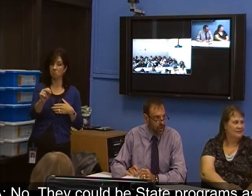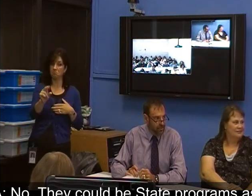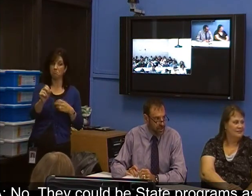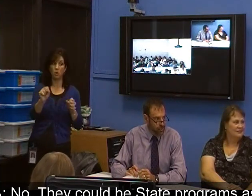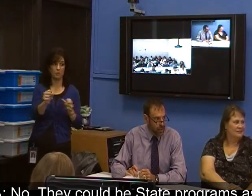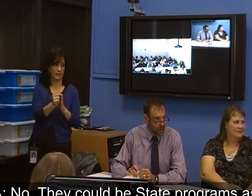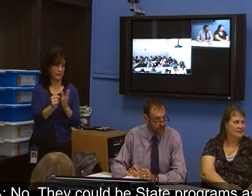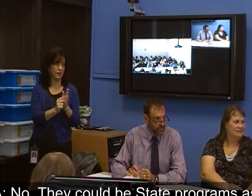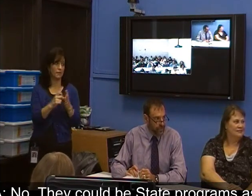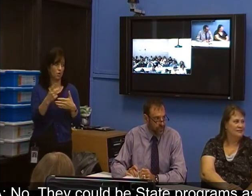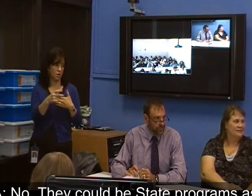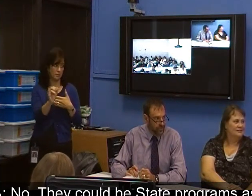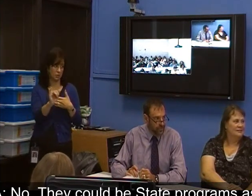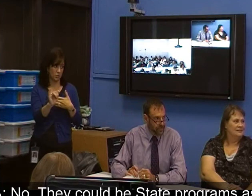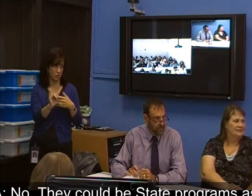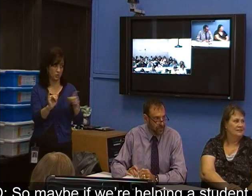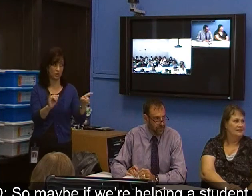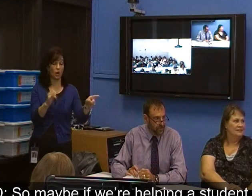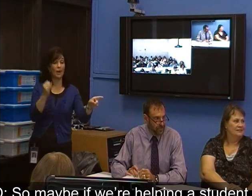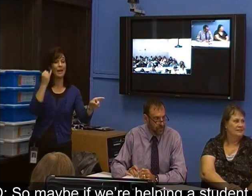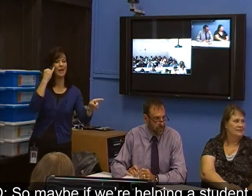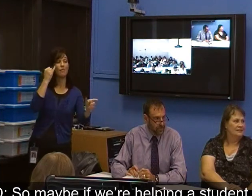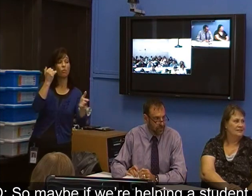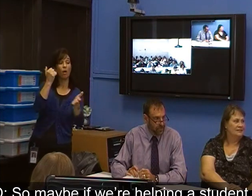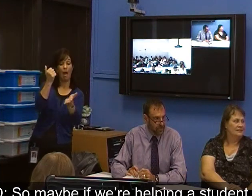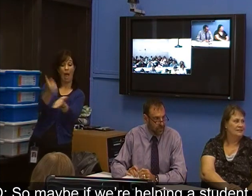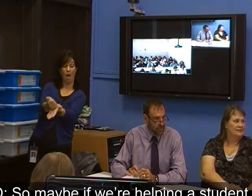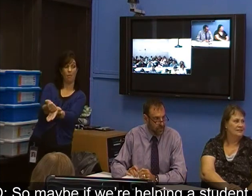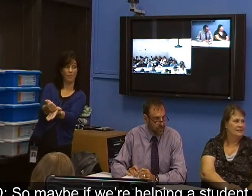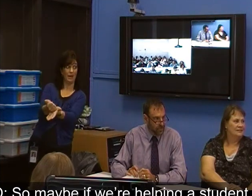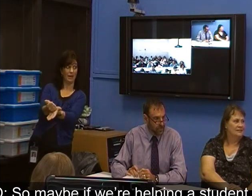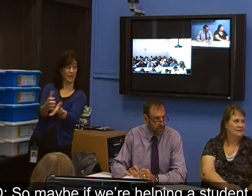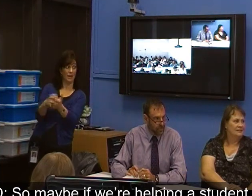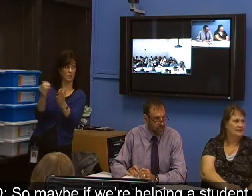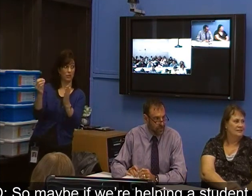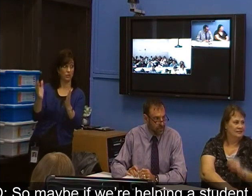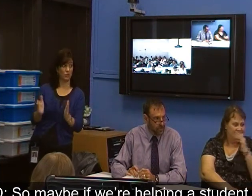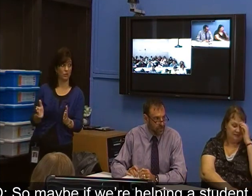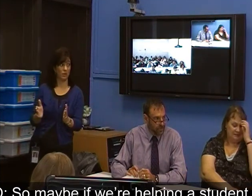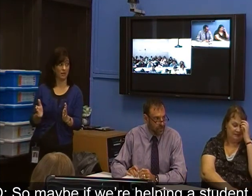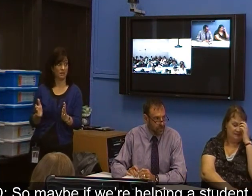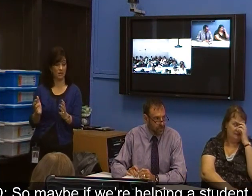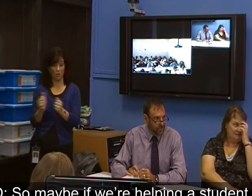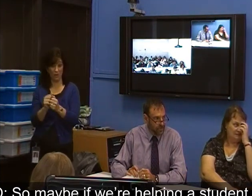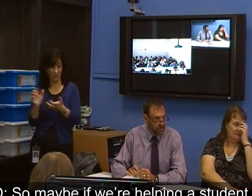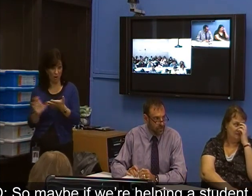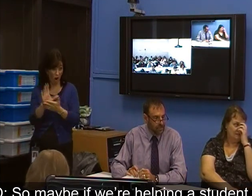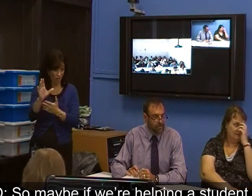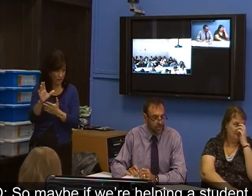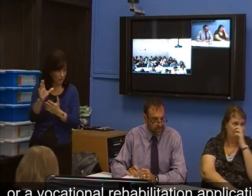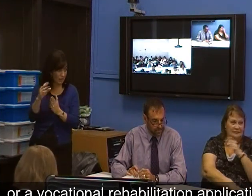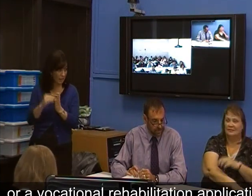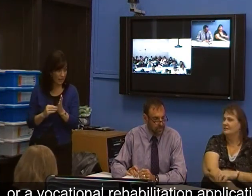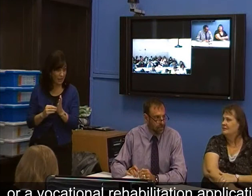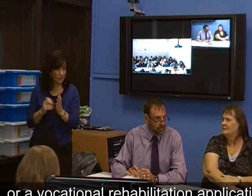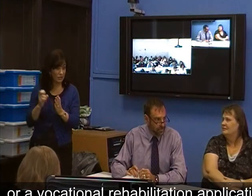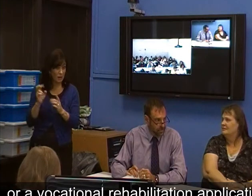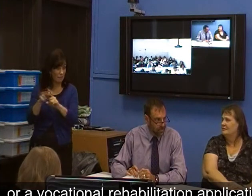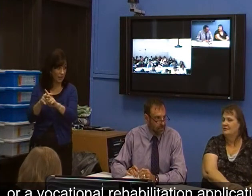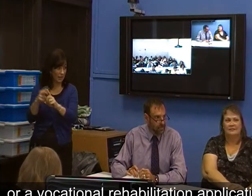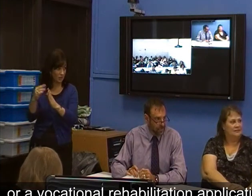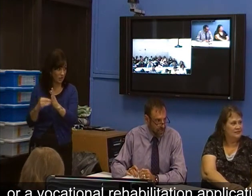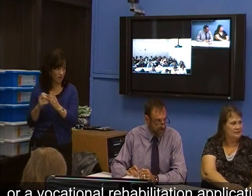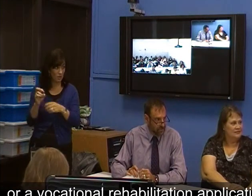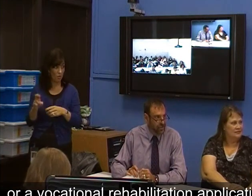state programs as well. So maybe if we're helping a student with a college application or a